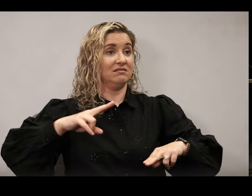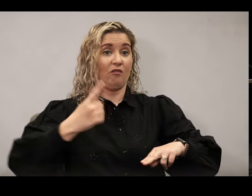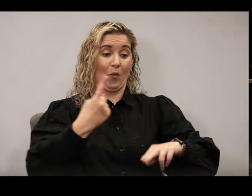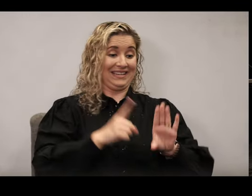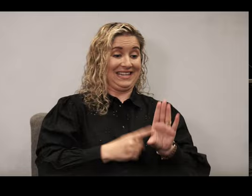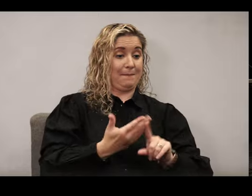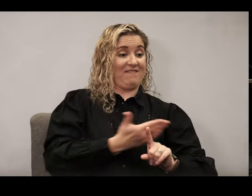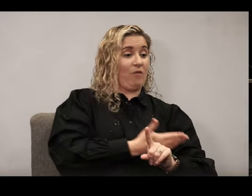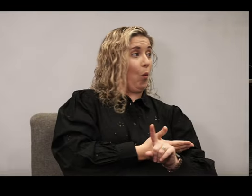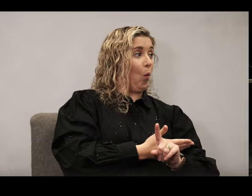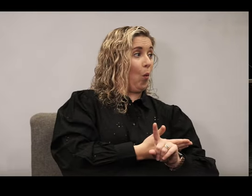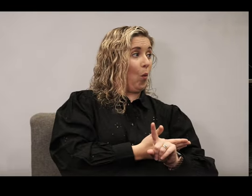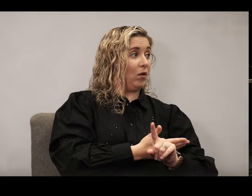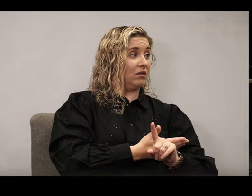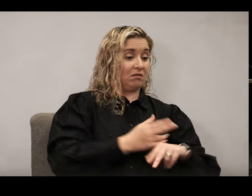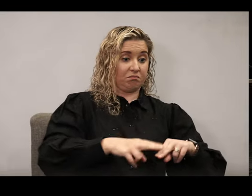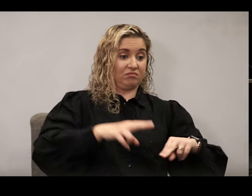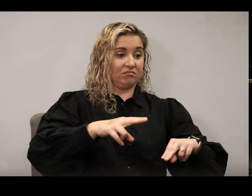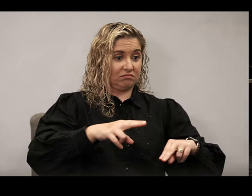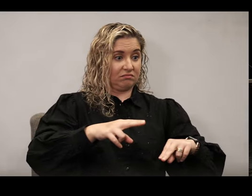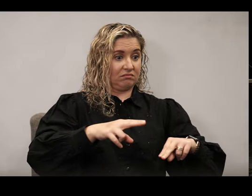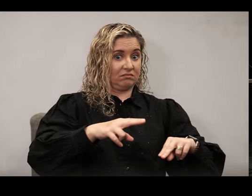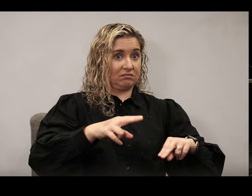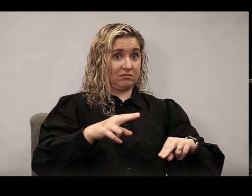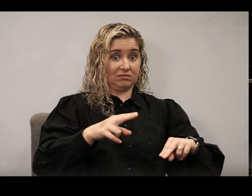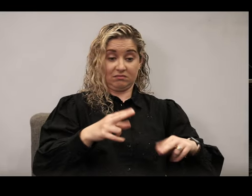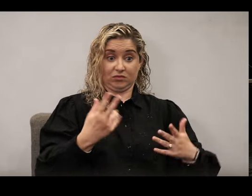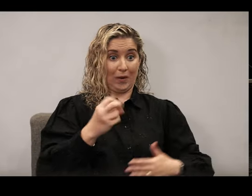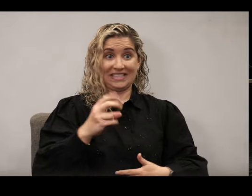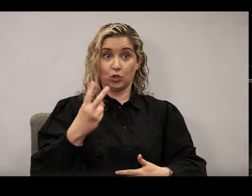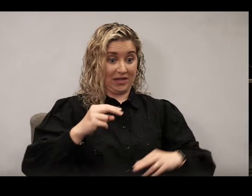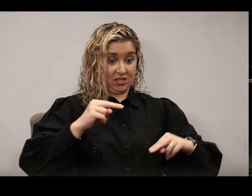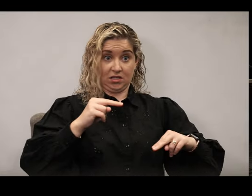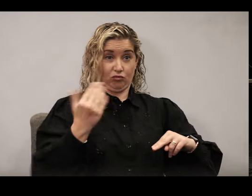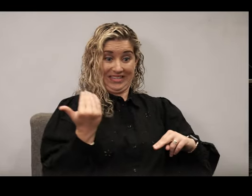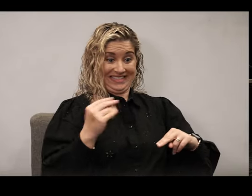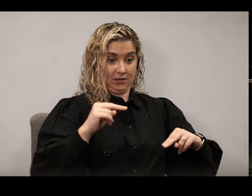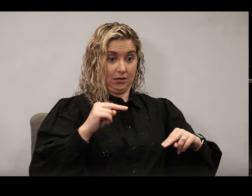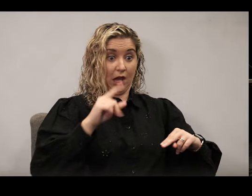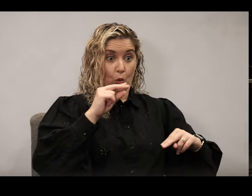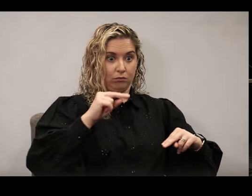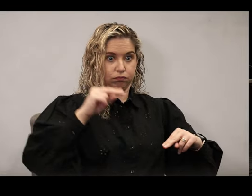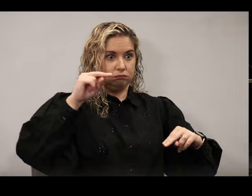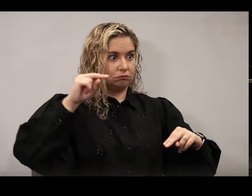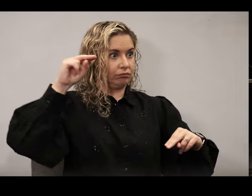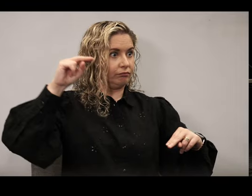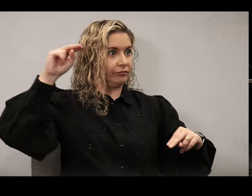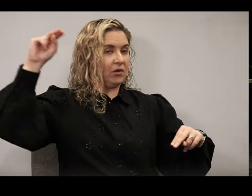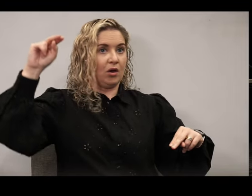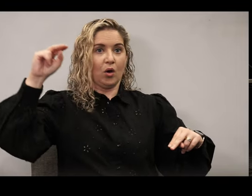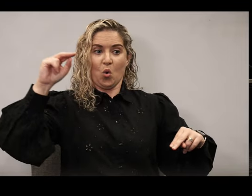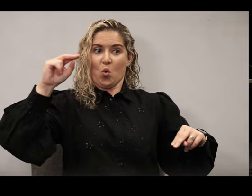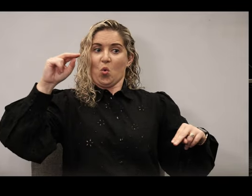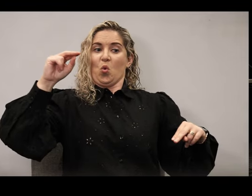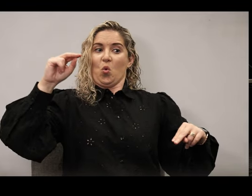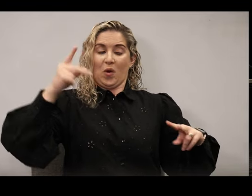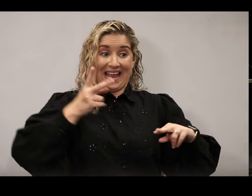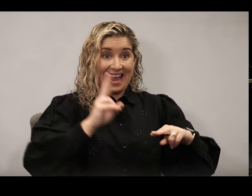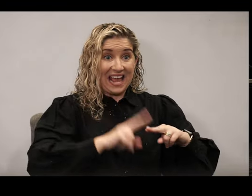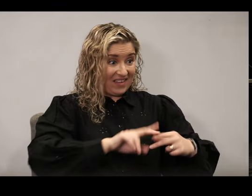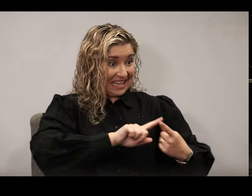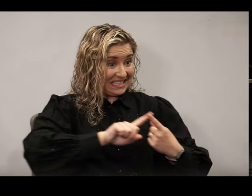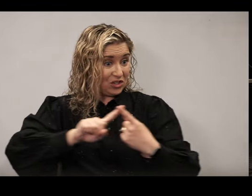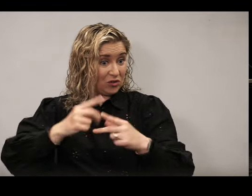1 year. That is huge. Now, it may taper off, it may halve, but even so, if that sort of growth rate continues over the